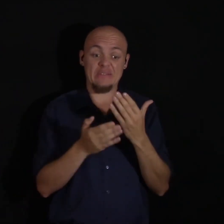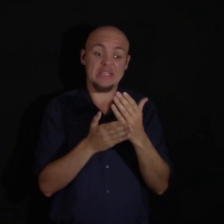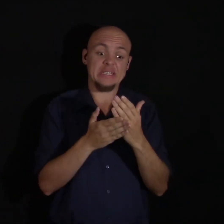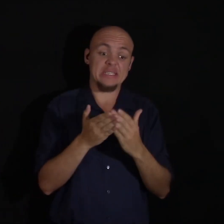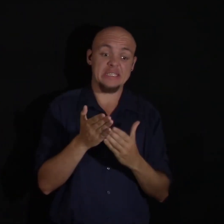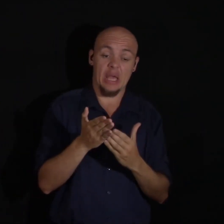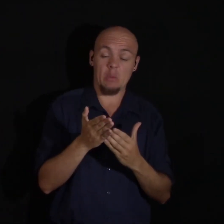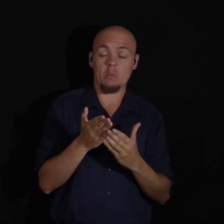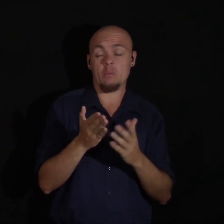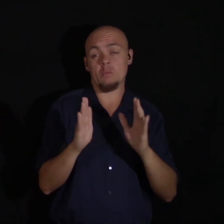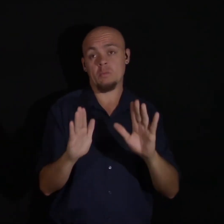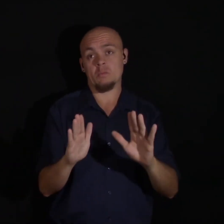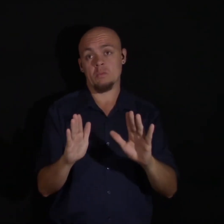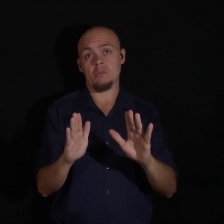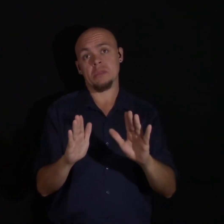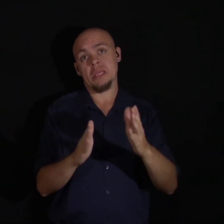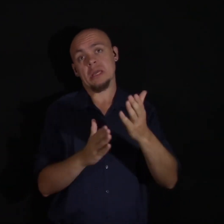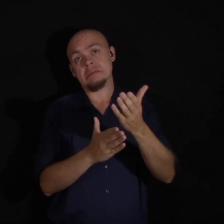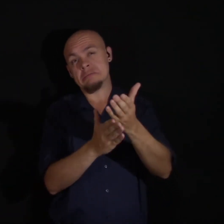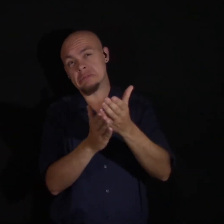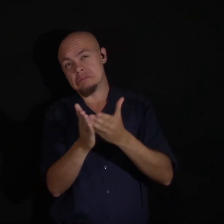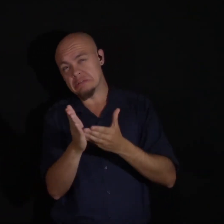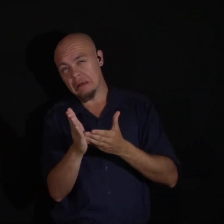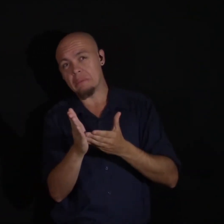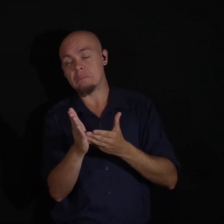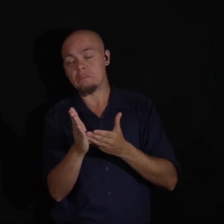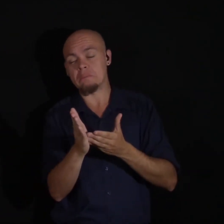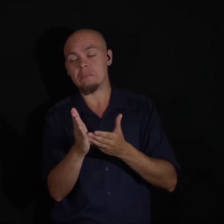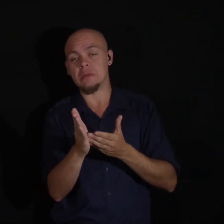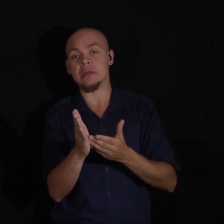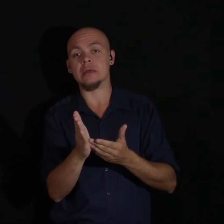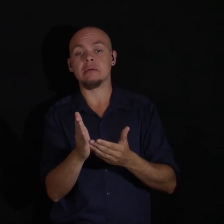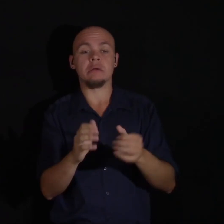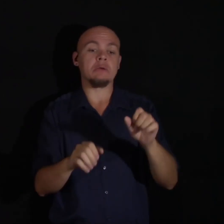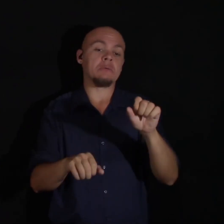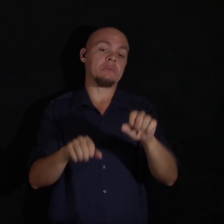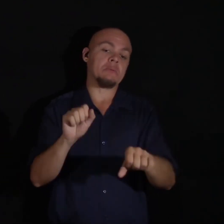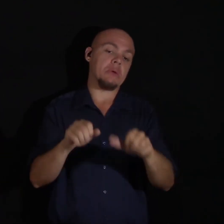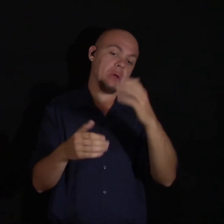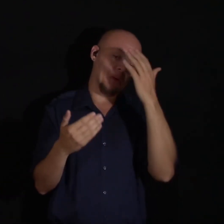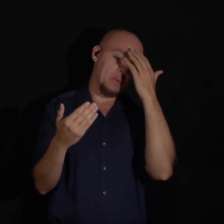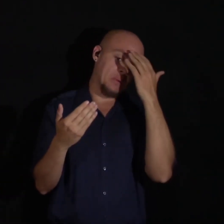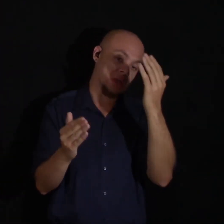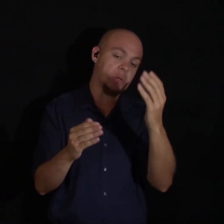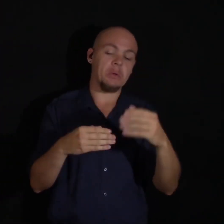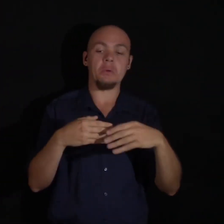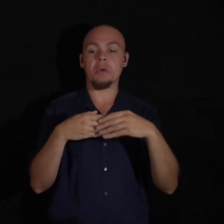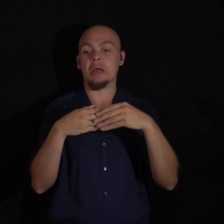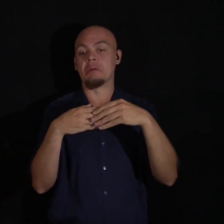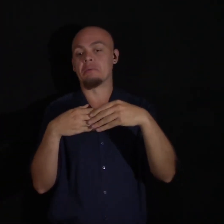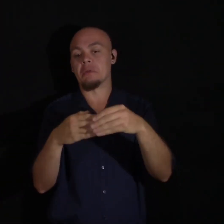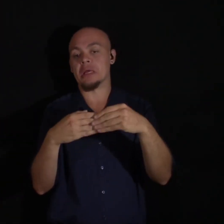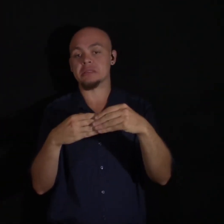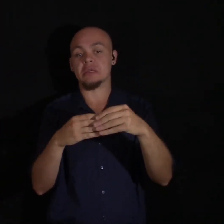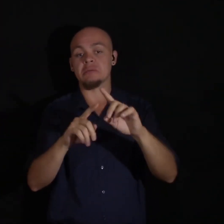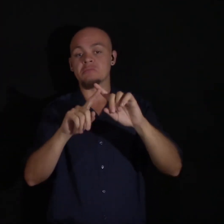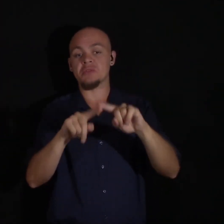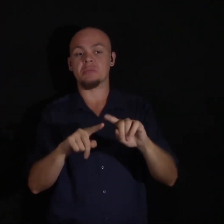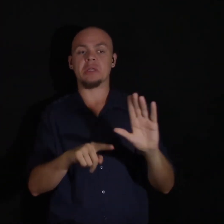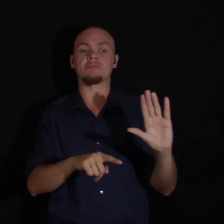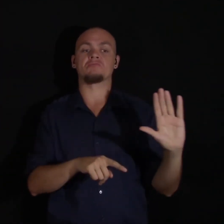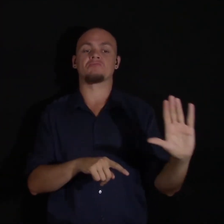not an entire determination, but an element of indeterminacy and flexibility based on